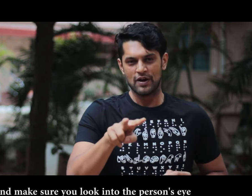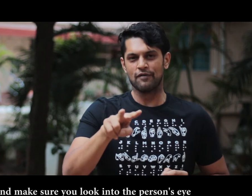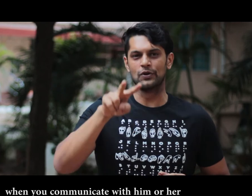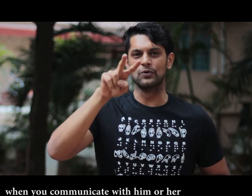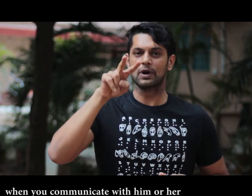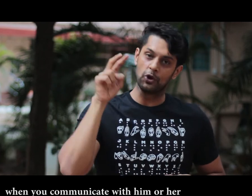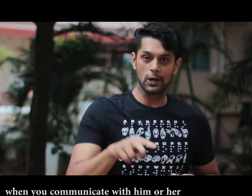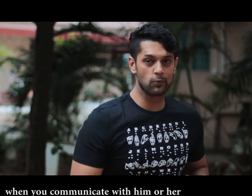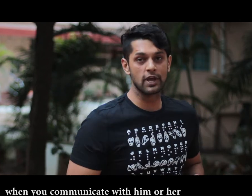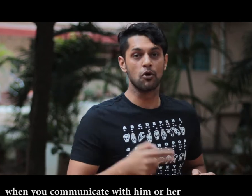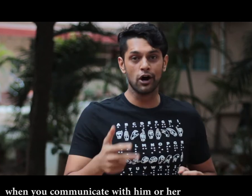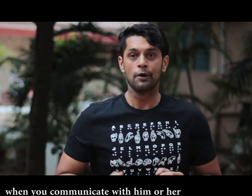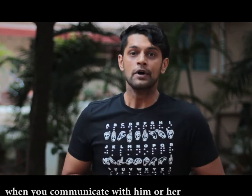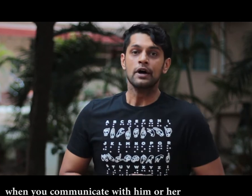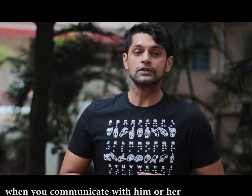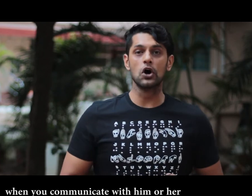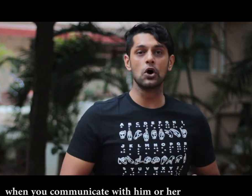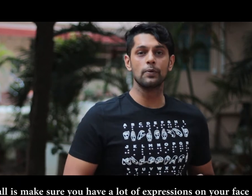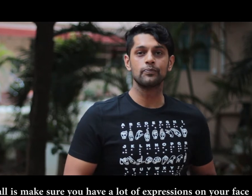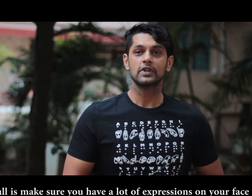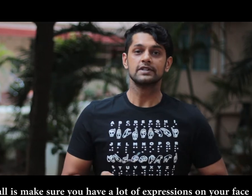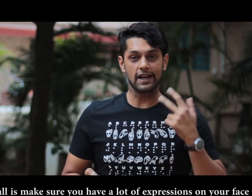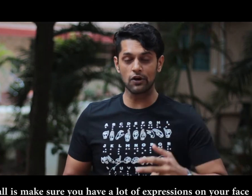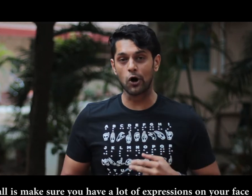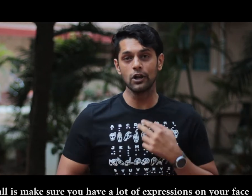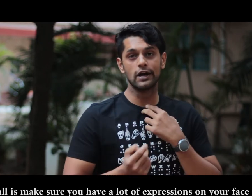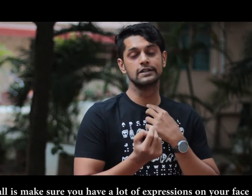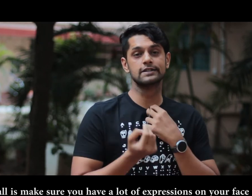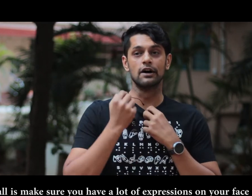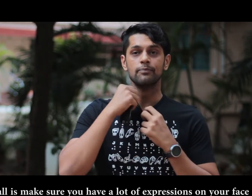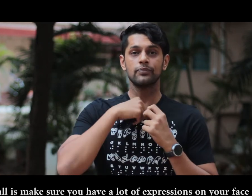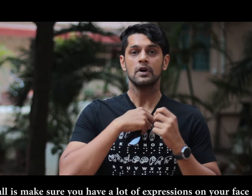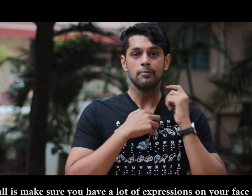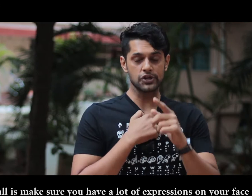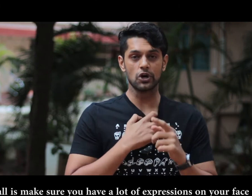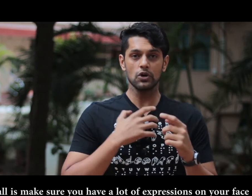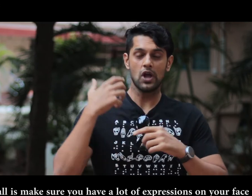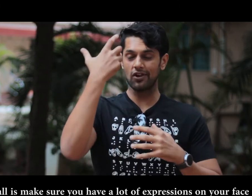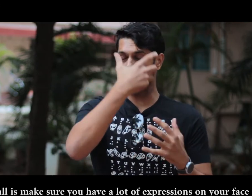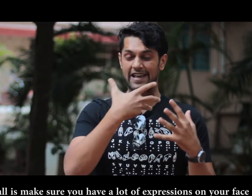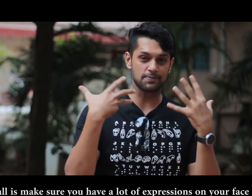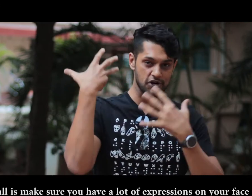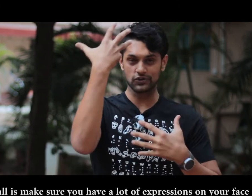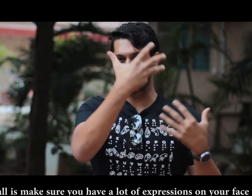when you communicate with him or her. So second of all is, make sure you have a lot of expressions on your